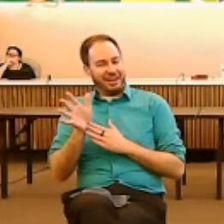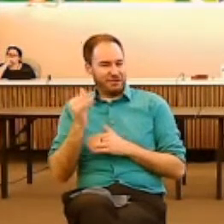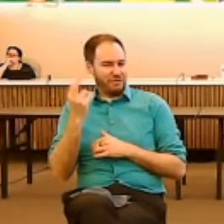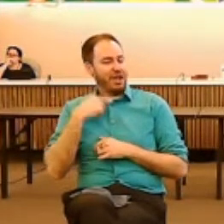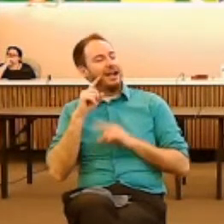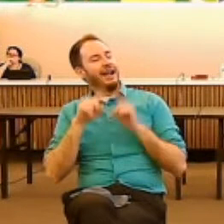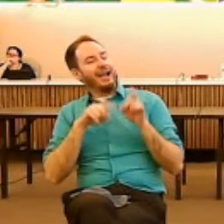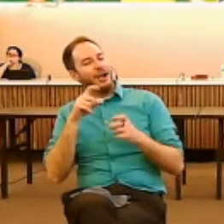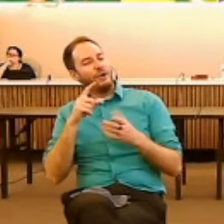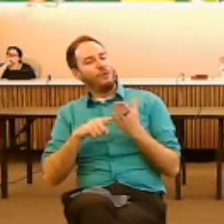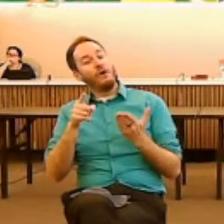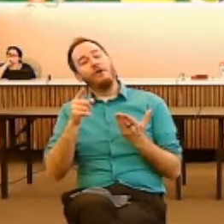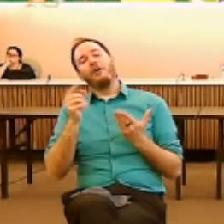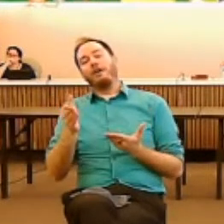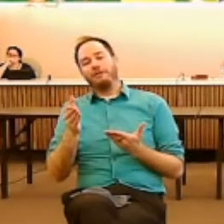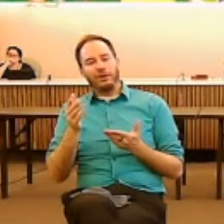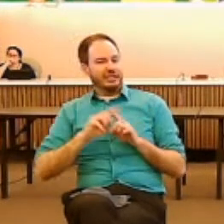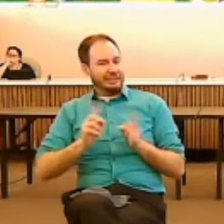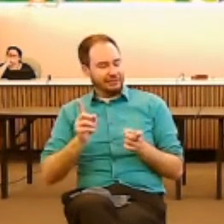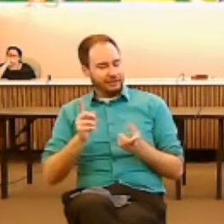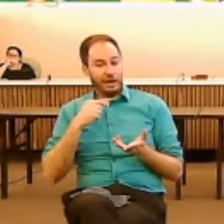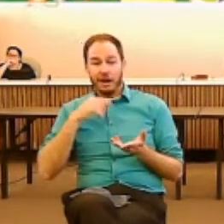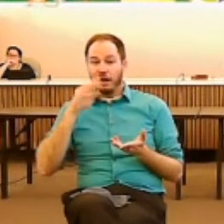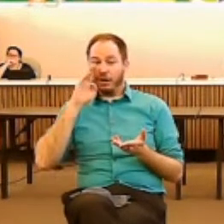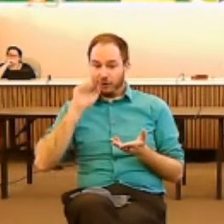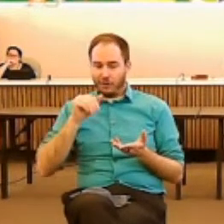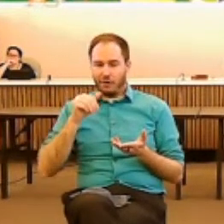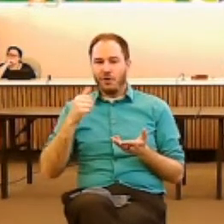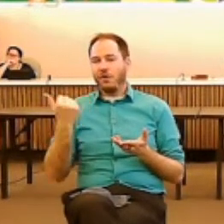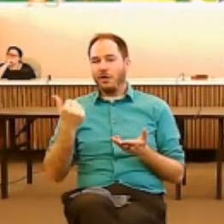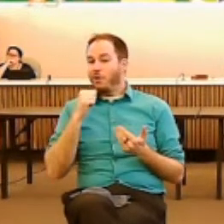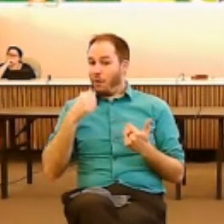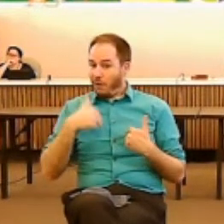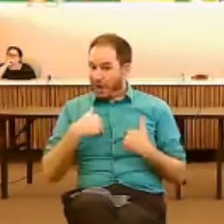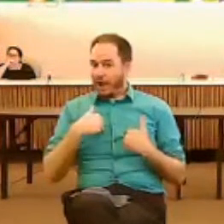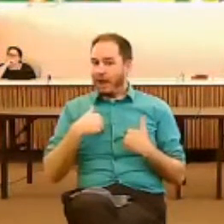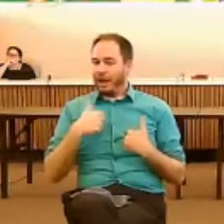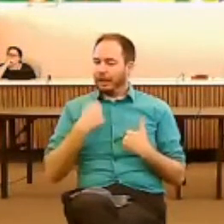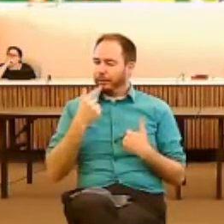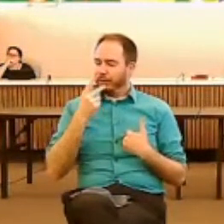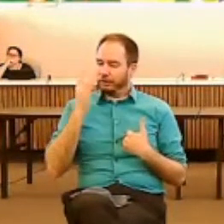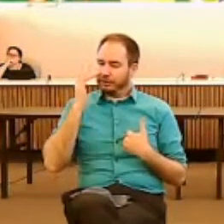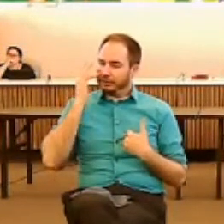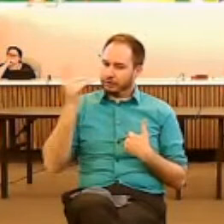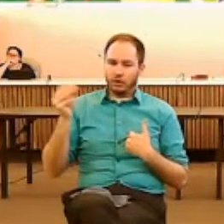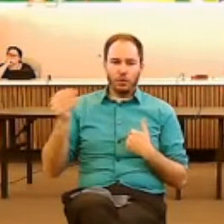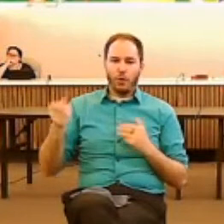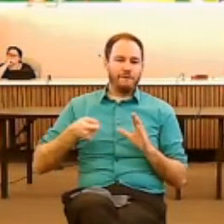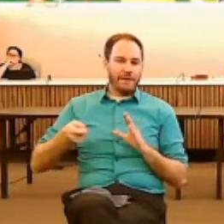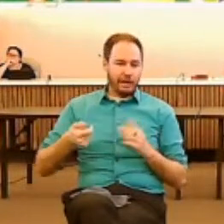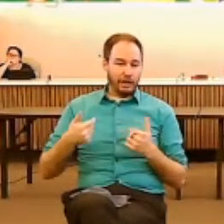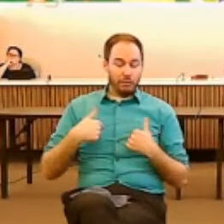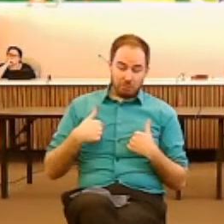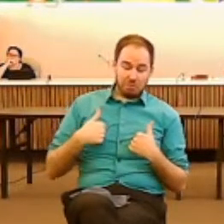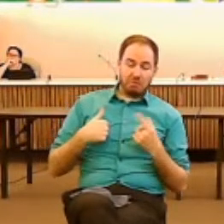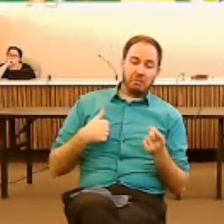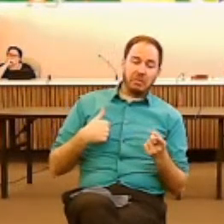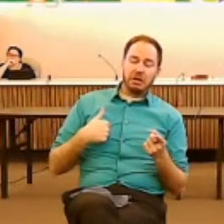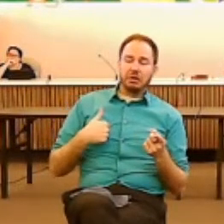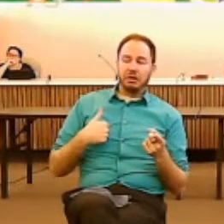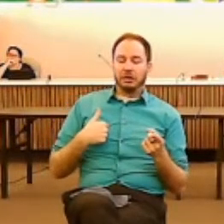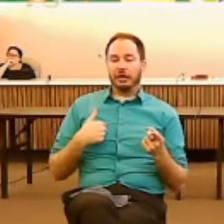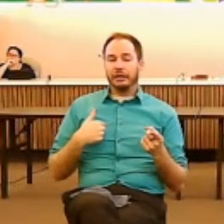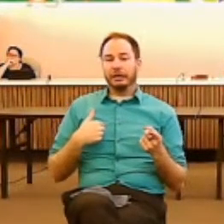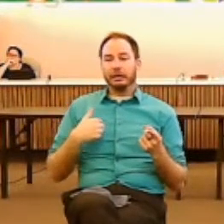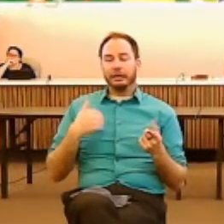why I was asking what you were offering differently. But I do know one of the things they do not have, and one of my pet peeves is no vacuum stations. So I have a tendency when I'm